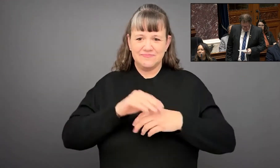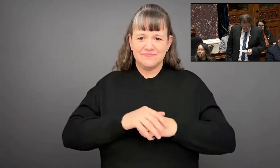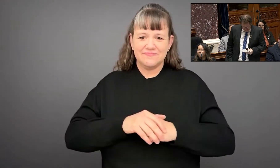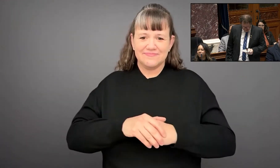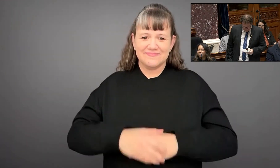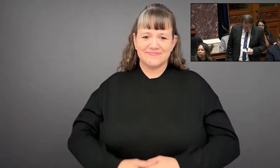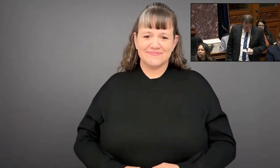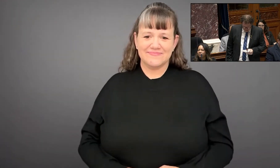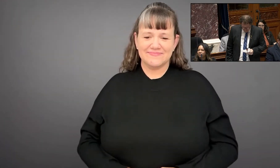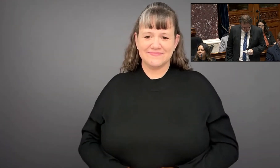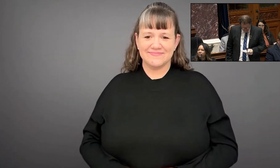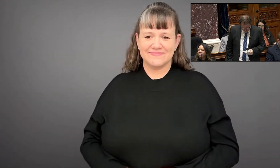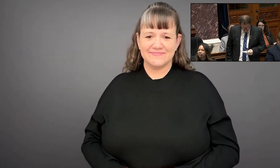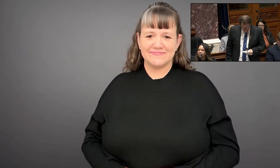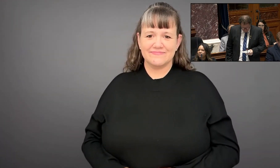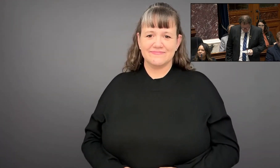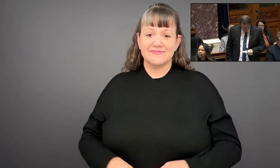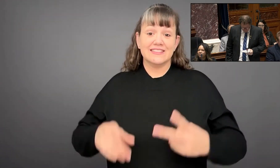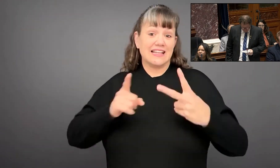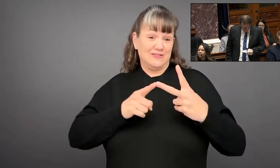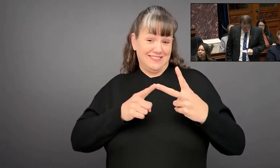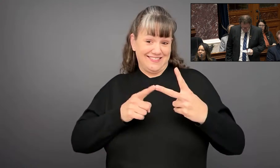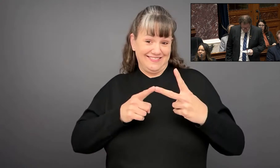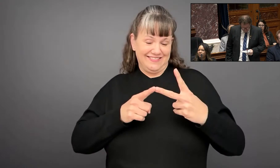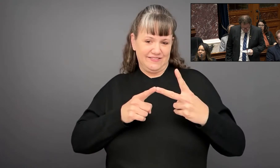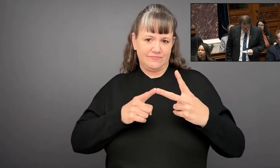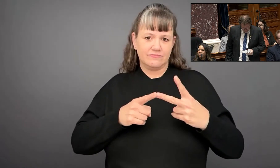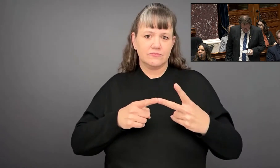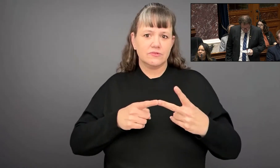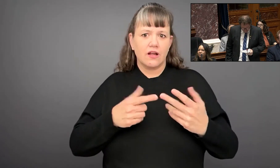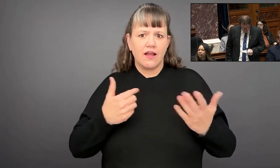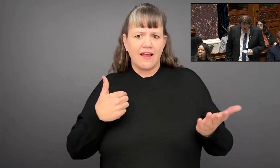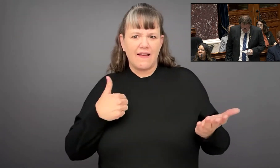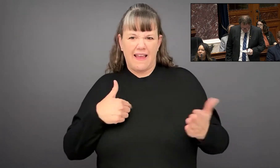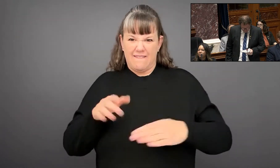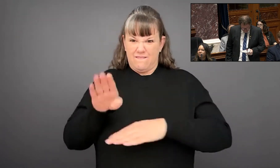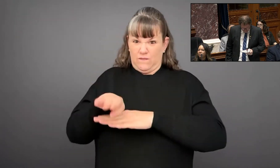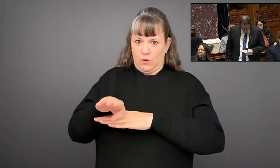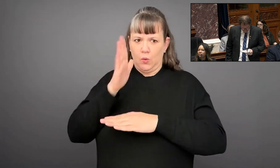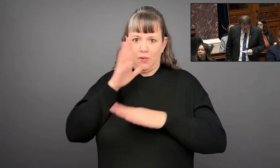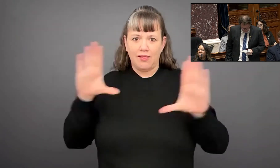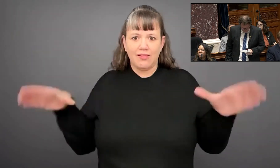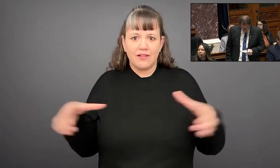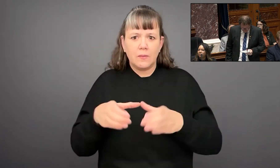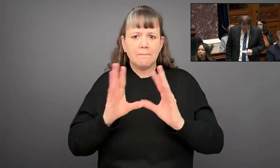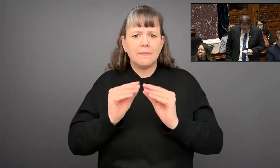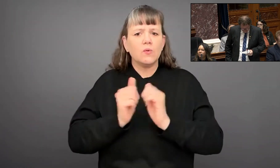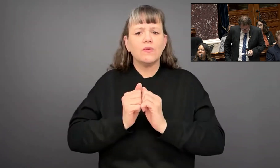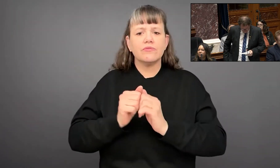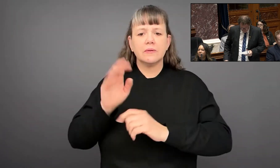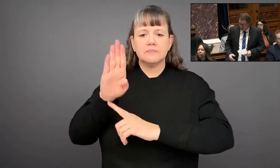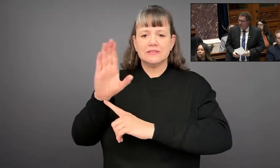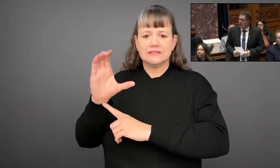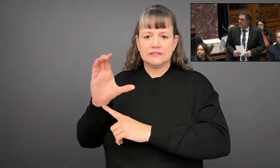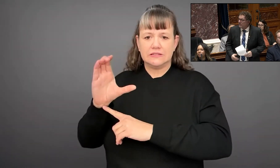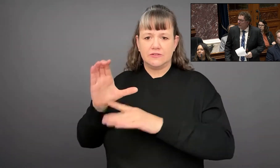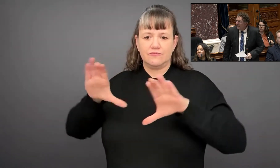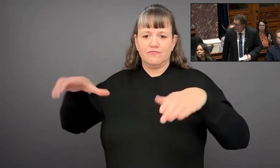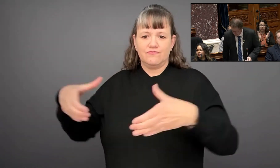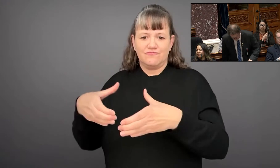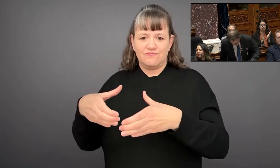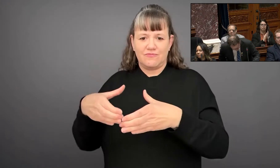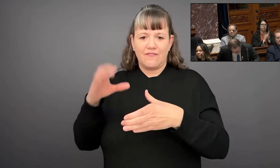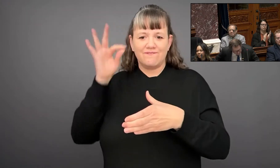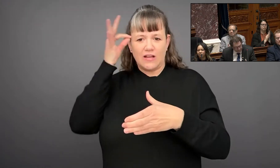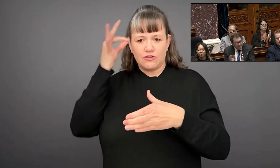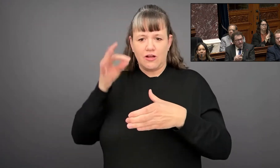Also, I'm excited to be meeting this afternoon with the BC Federation of Students. I know they're in the precinct. Would all members please make them feel most welcome as well? Thank